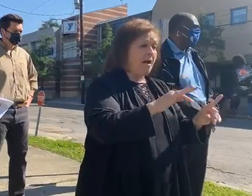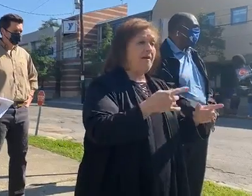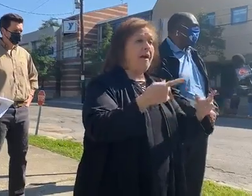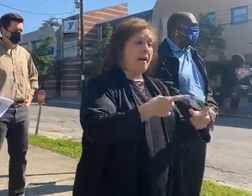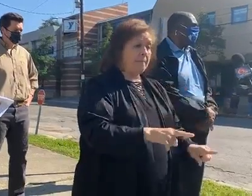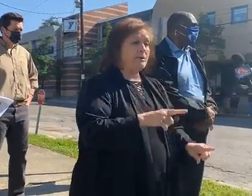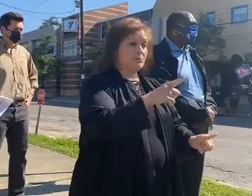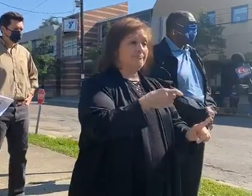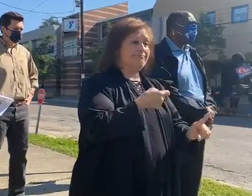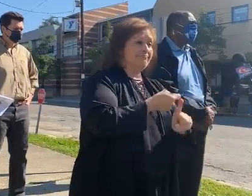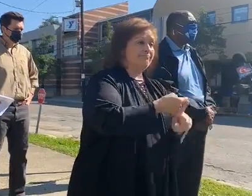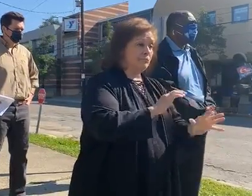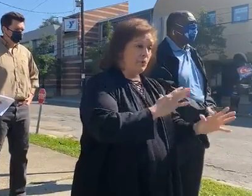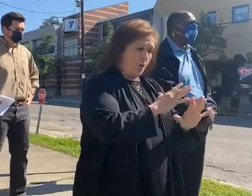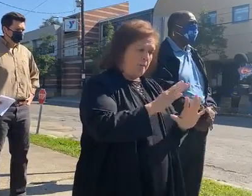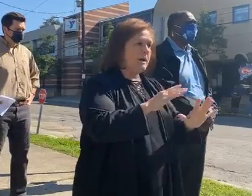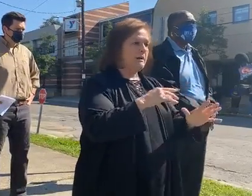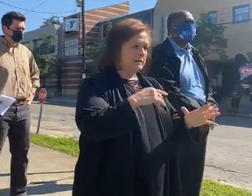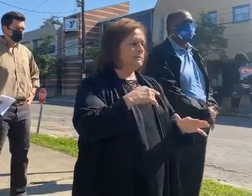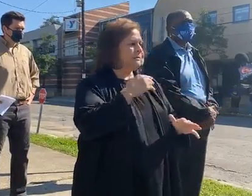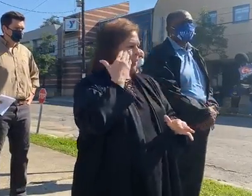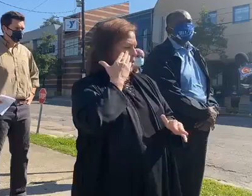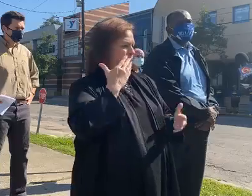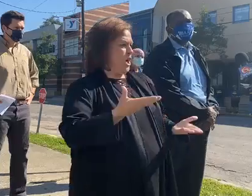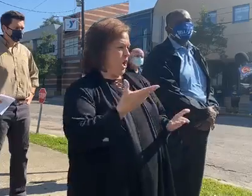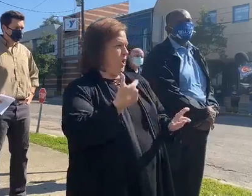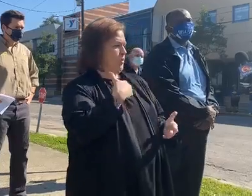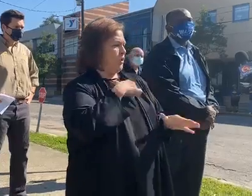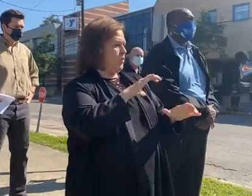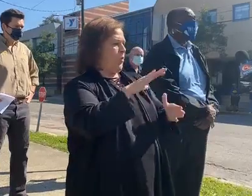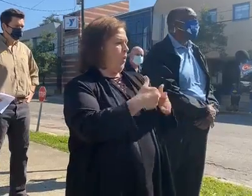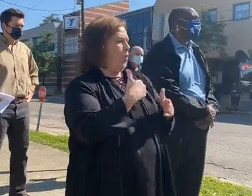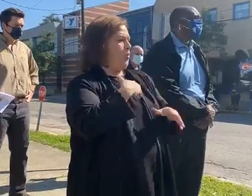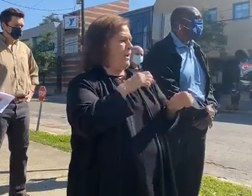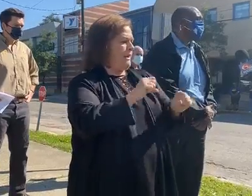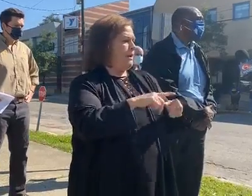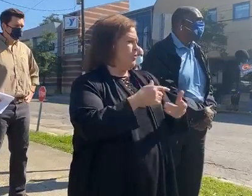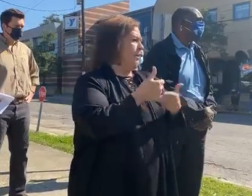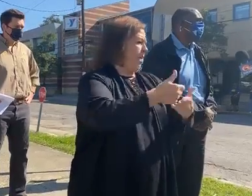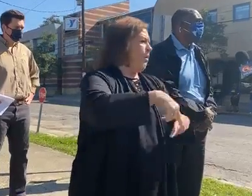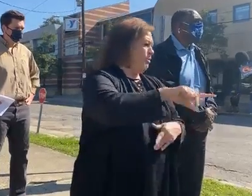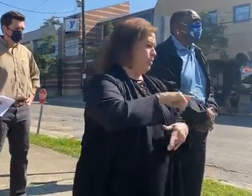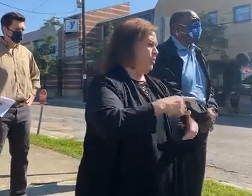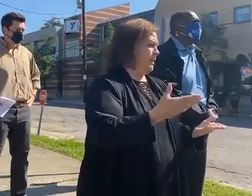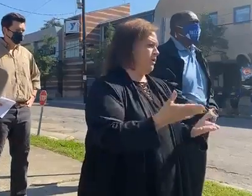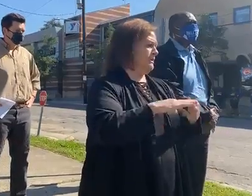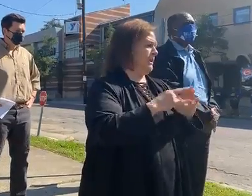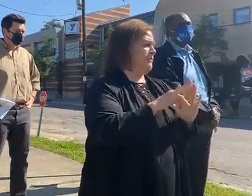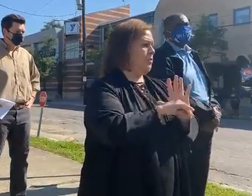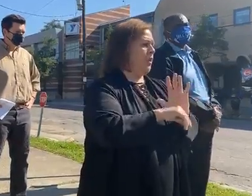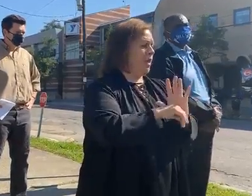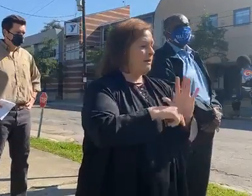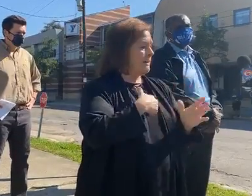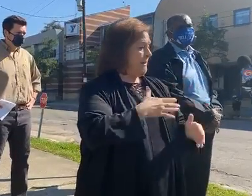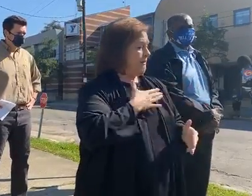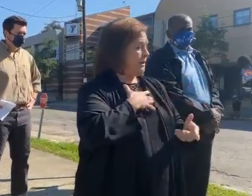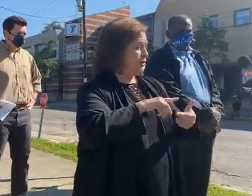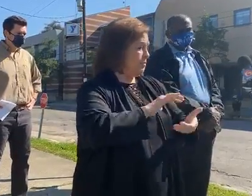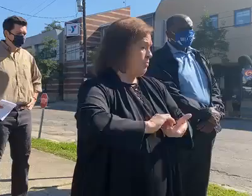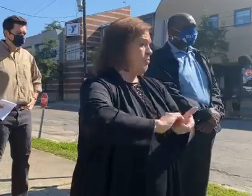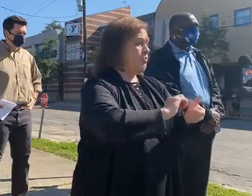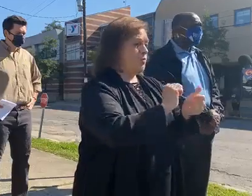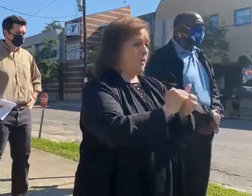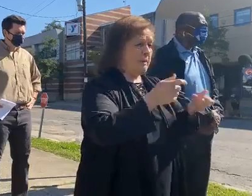storm, you need to be in a place that's going to do all they can do to get you back up and running, and that is the city of New Orleans. So I'm happy to partner with the